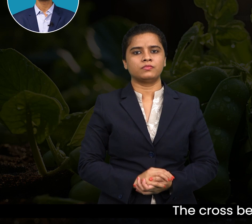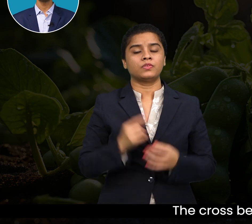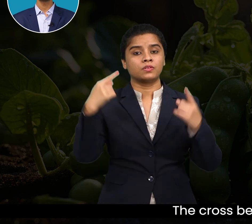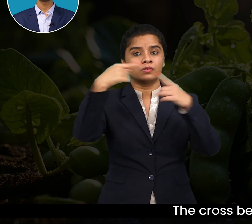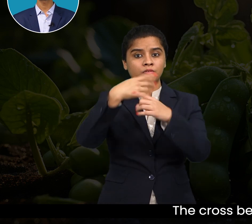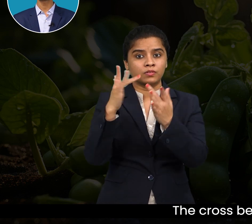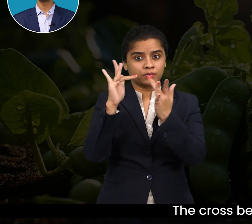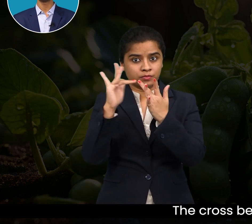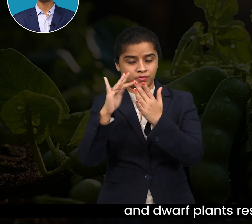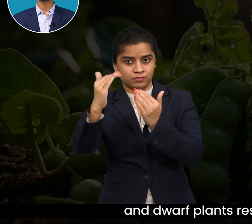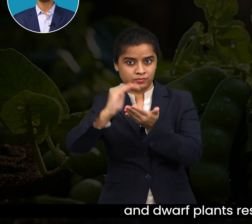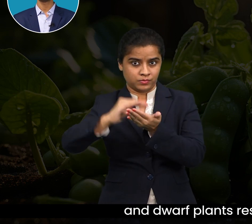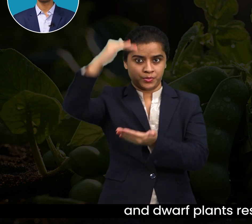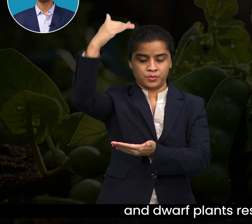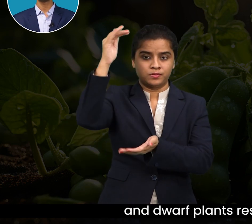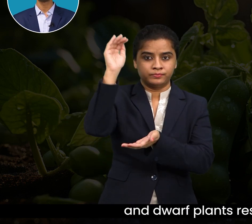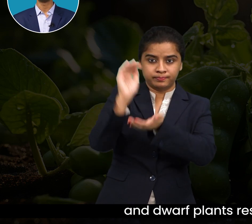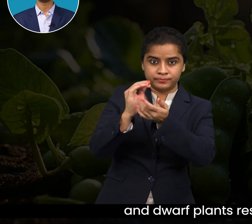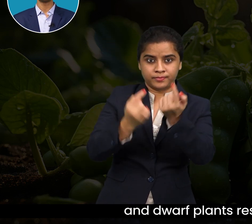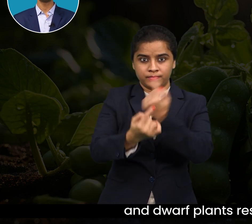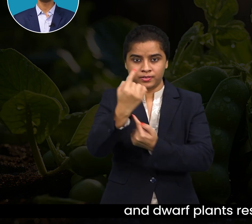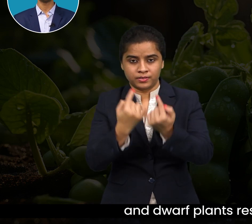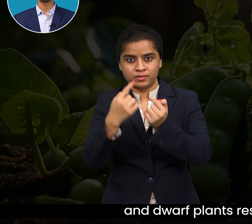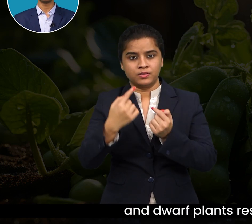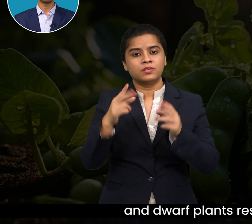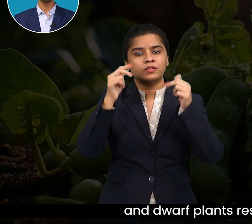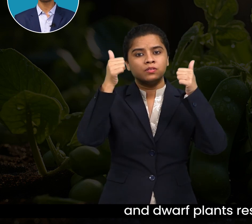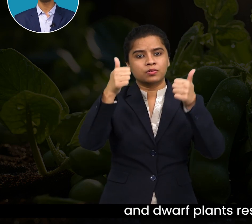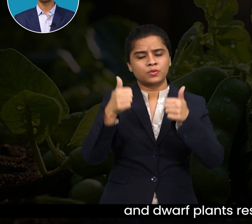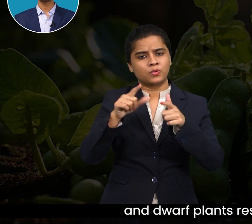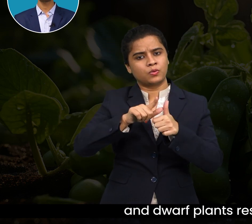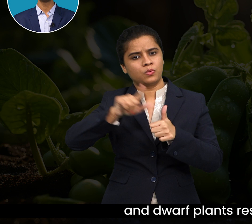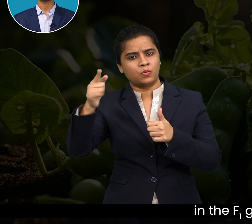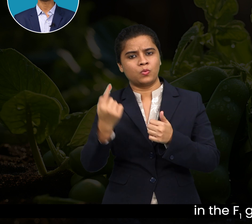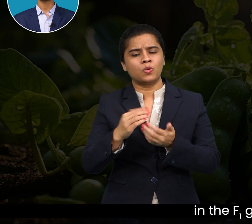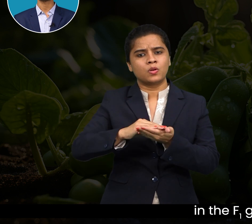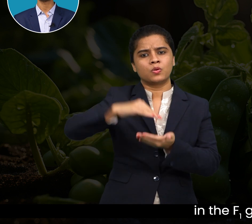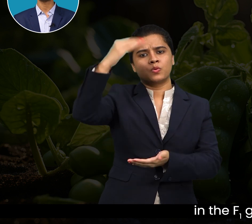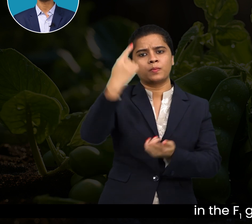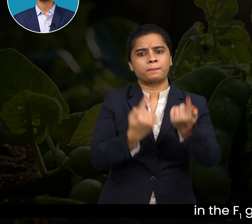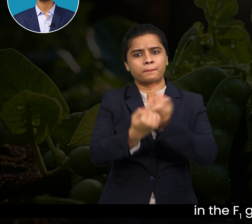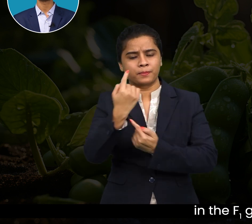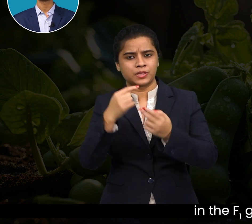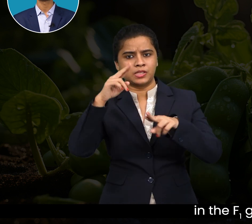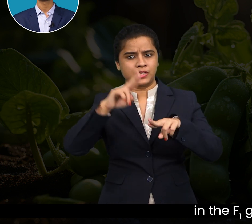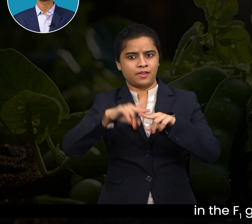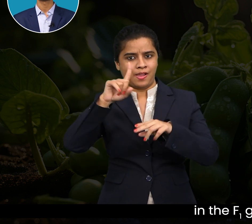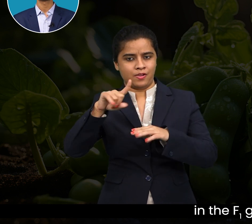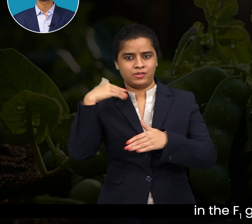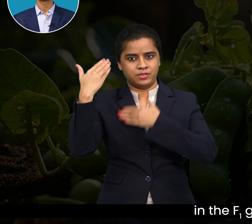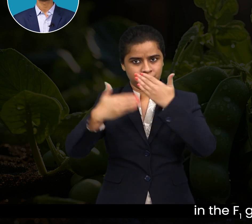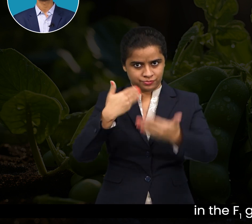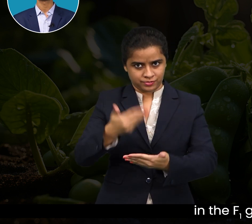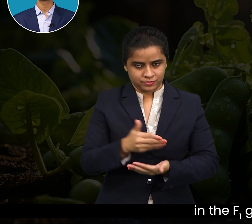The cross between the tall and dwarf plants resulted in all tall plants in the F1 generation.